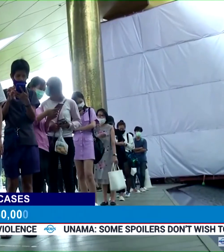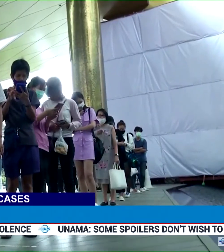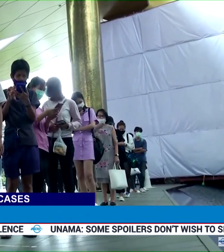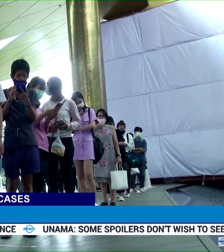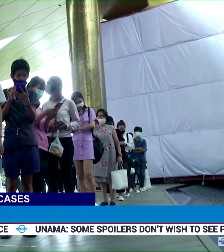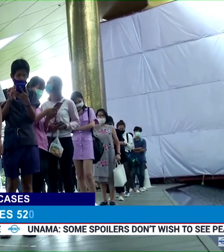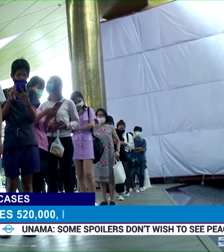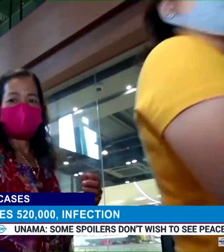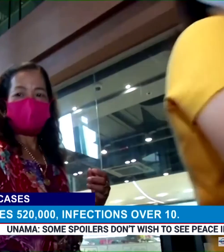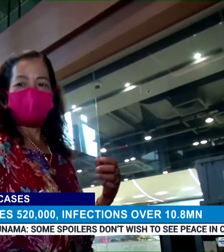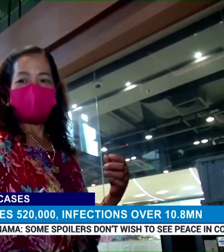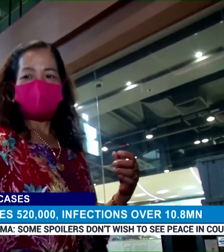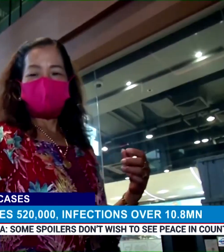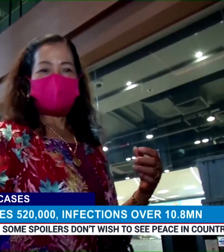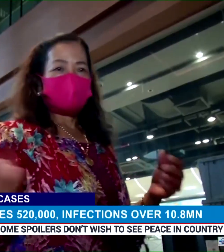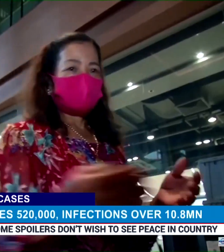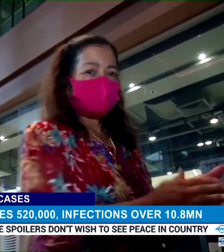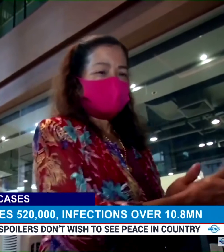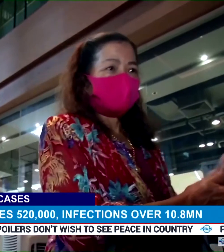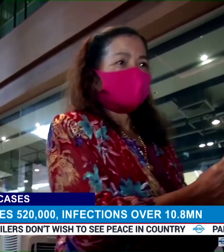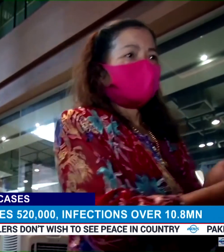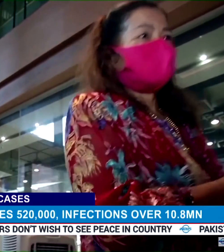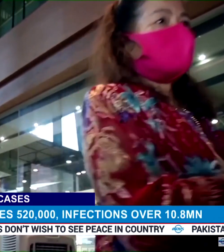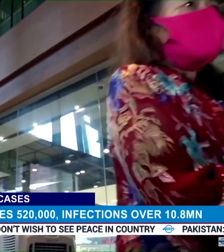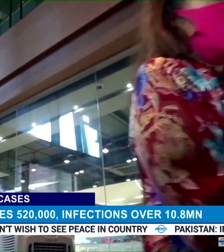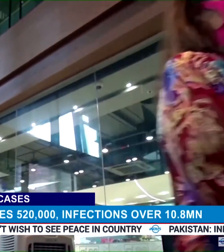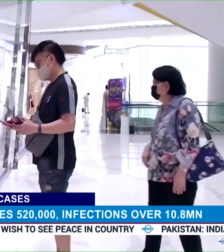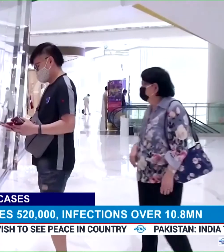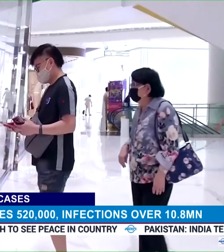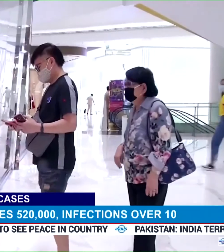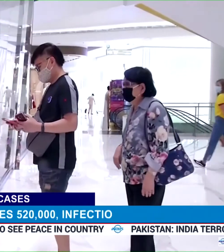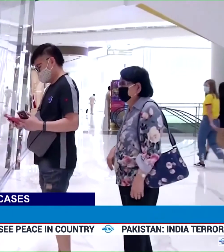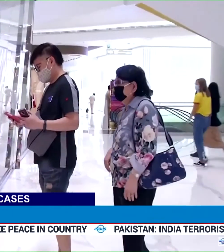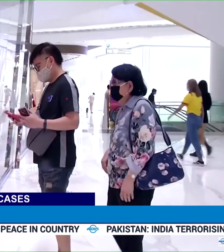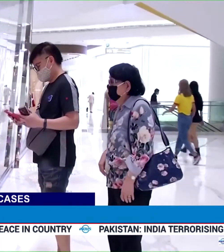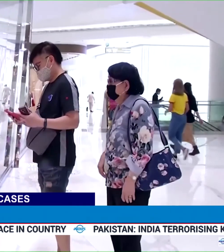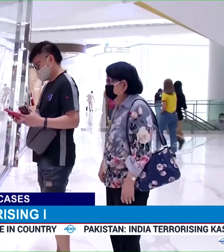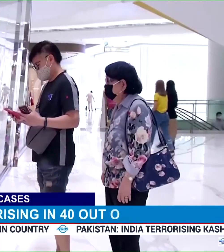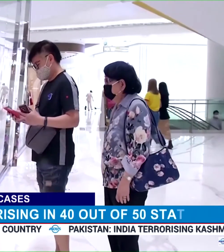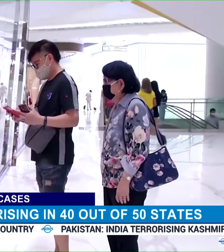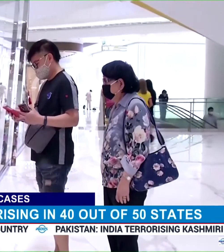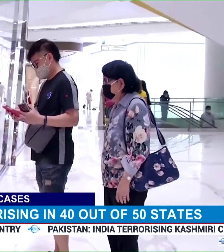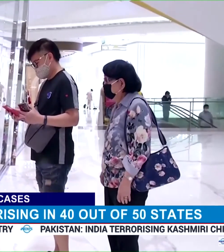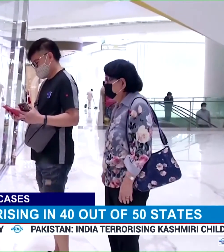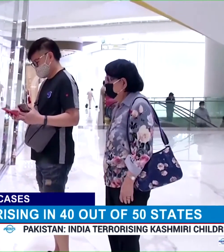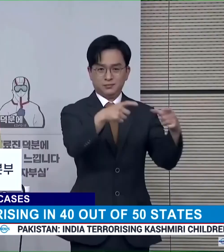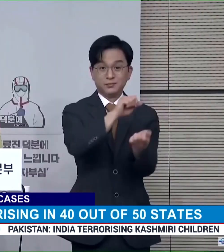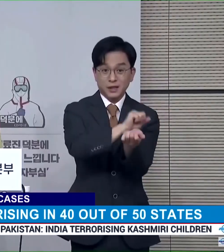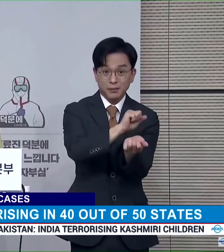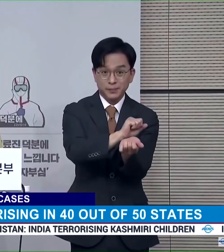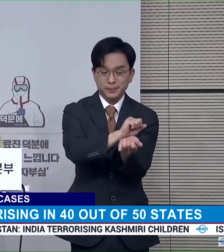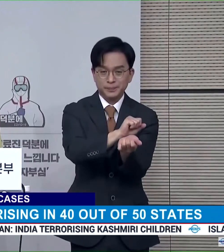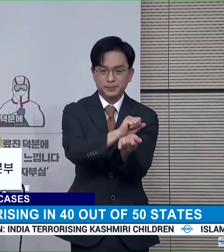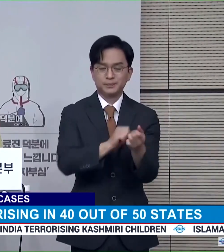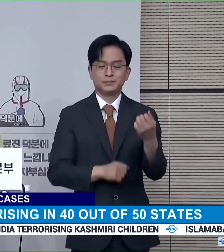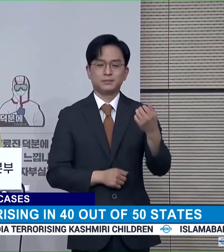has reported 63 new coronavirus cases, triggering the return of tighter social distancing curbs in Seoul. It